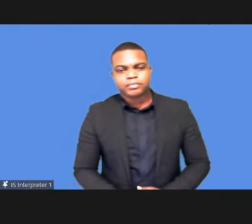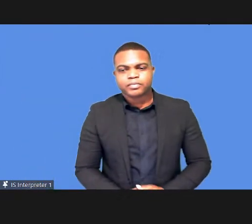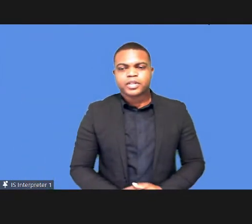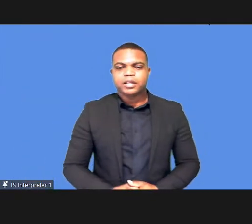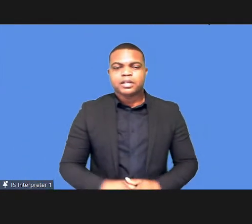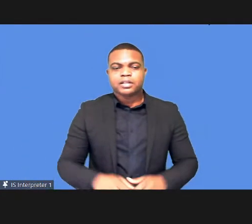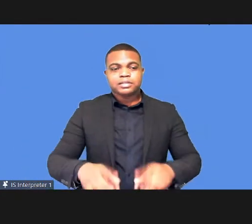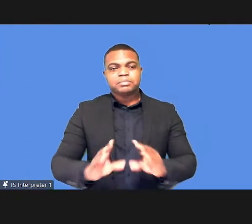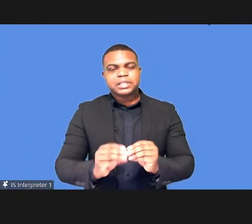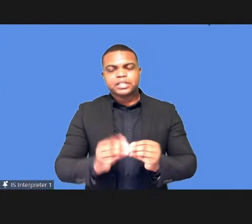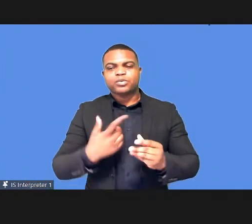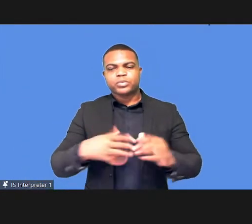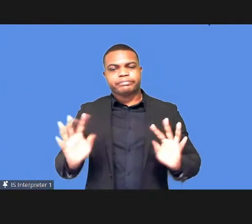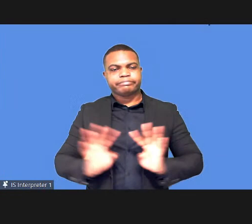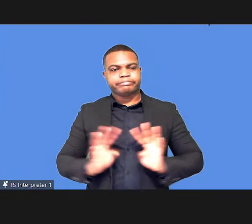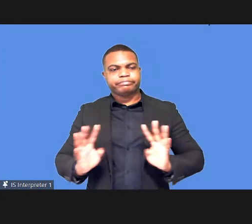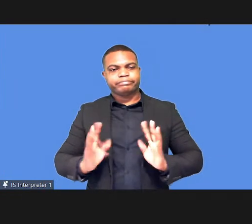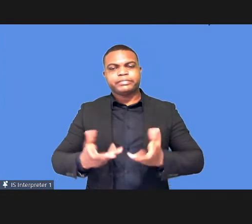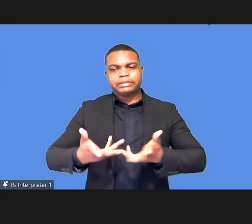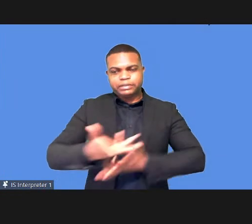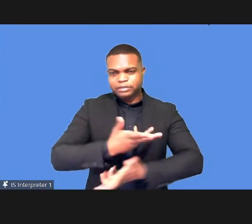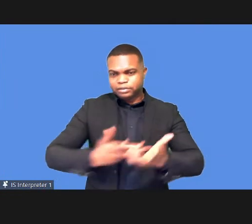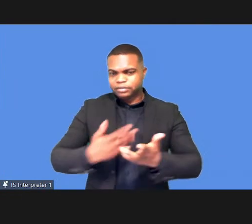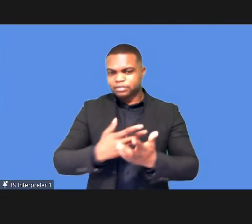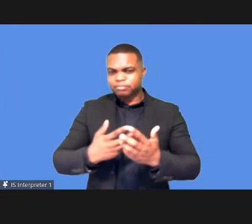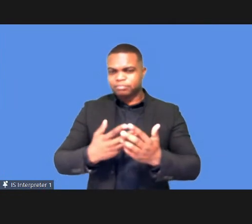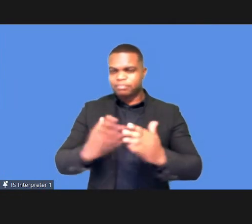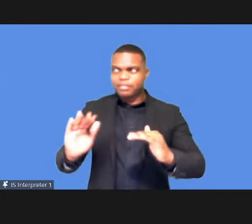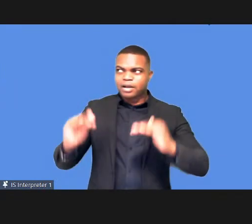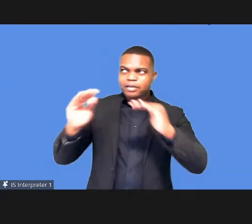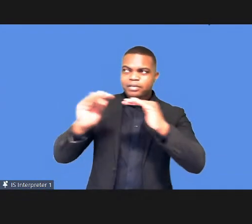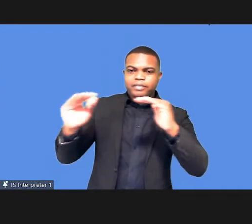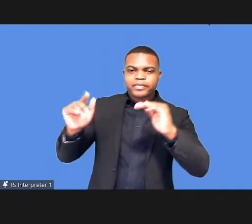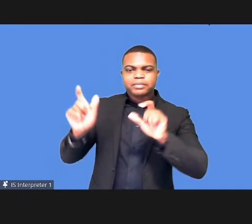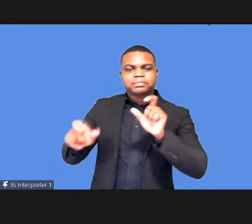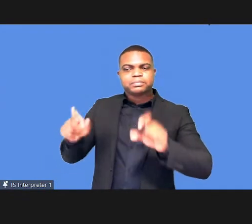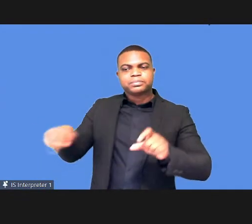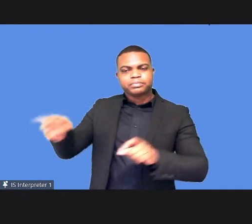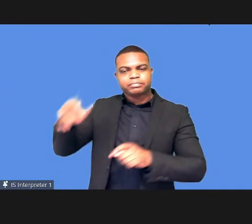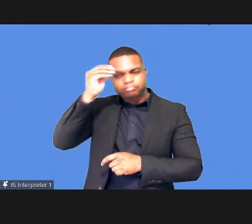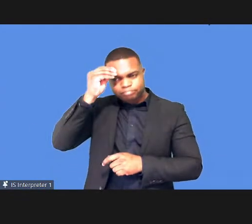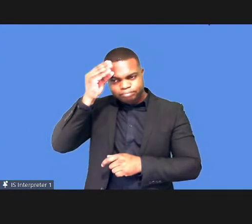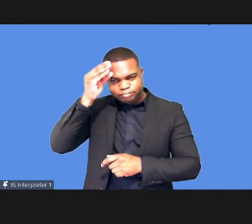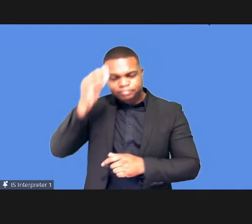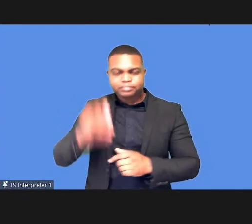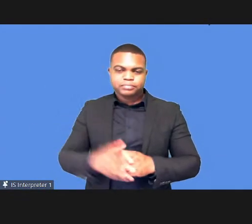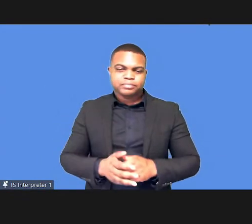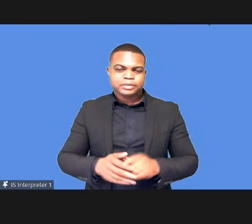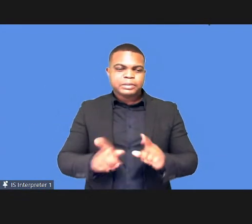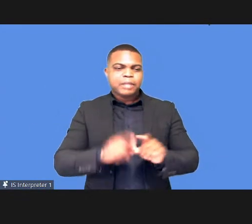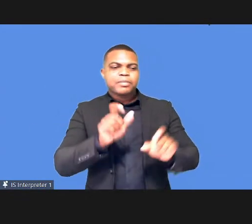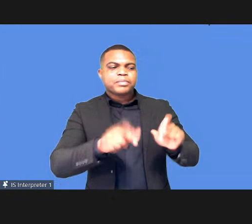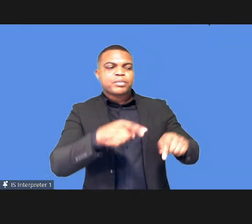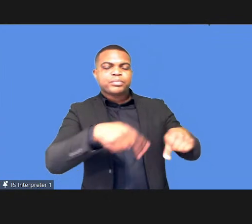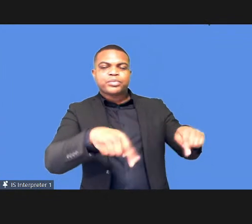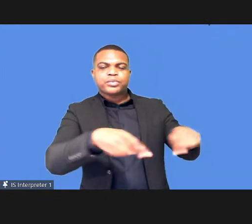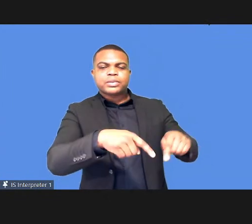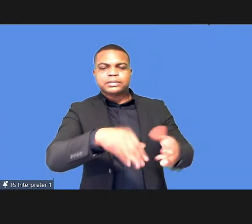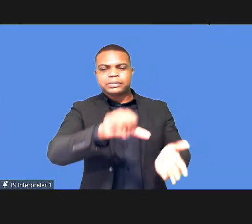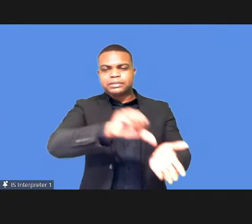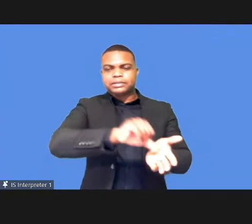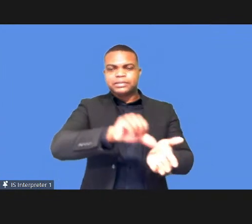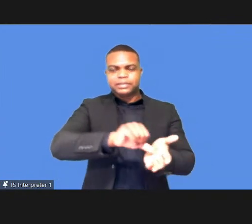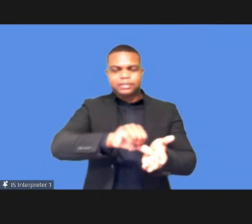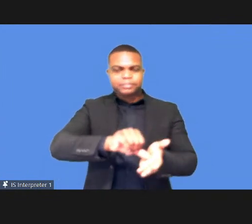thank you very much for this invitation, which allows us to exchange experiences with the different